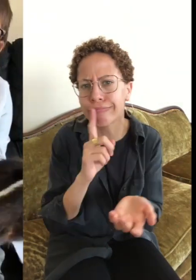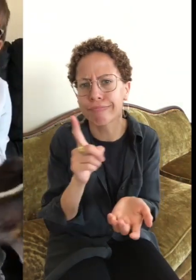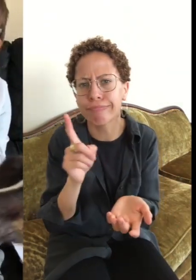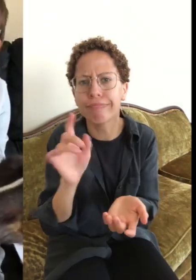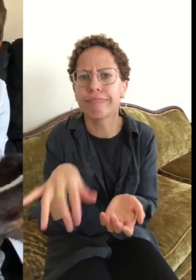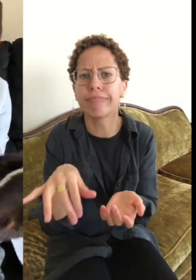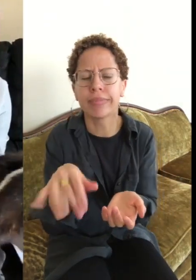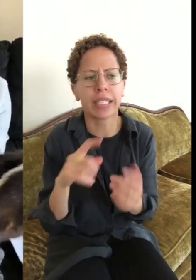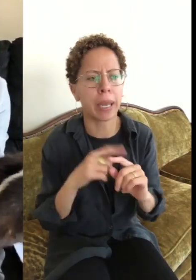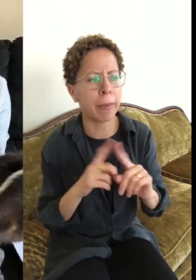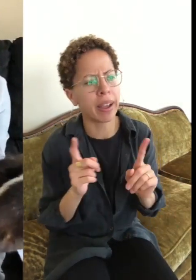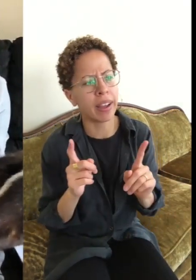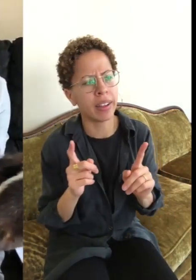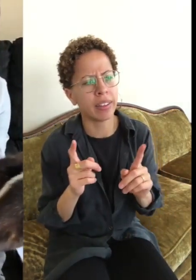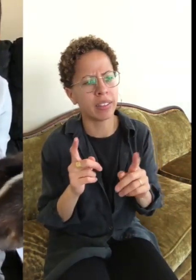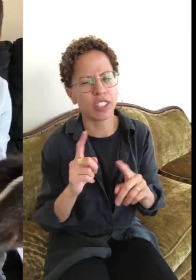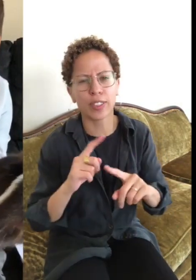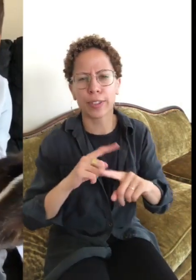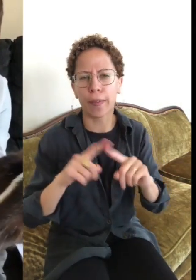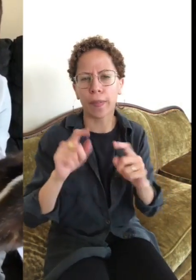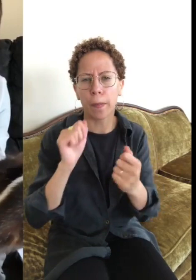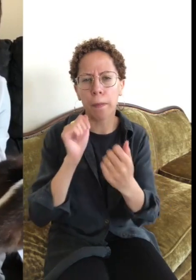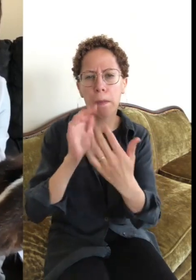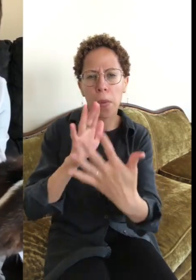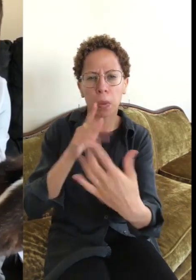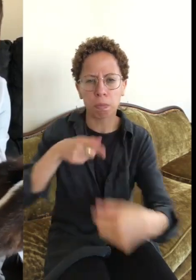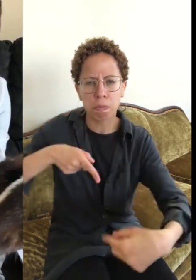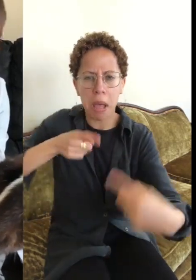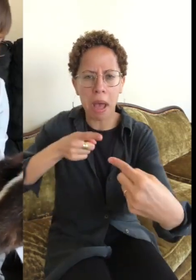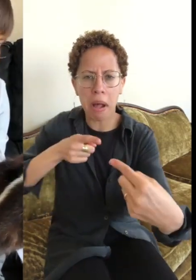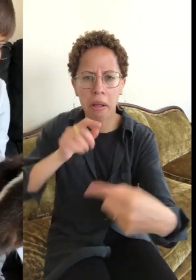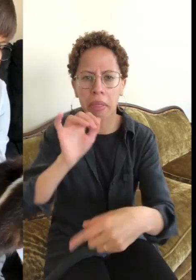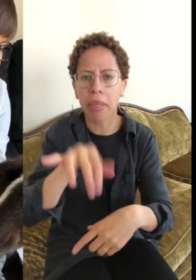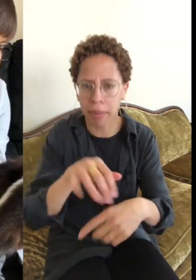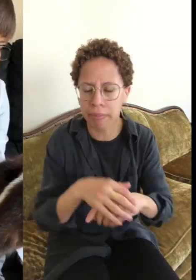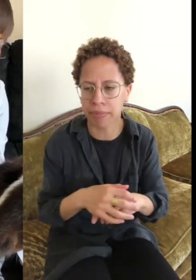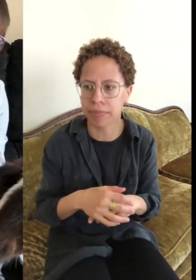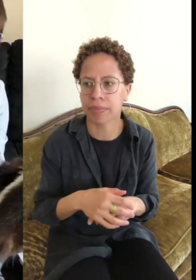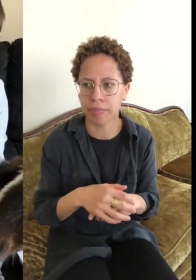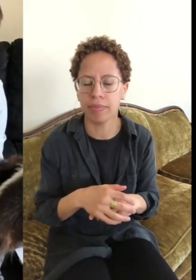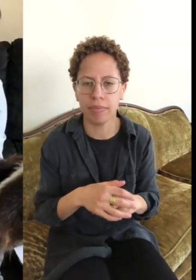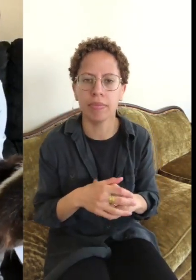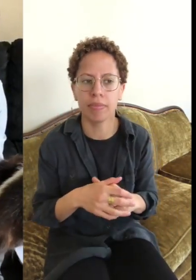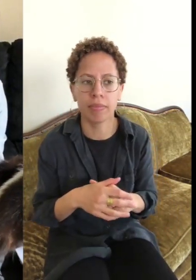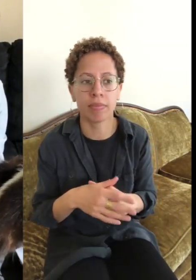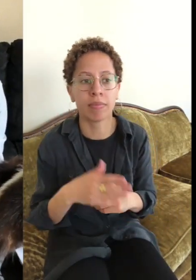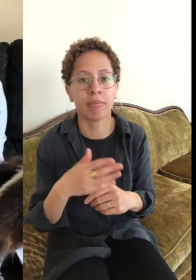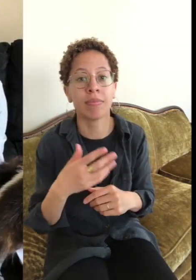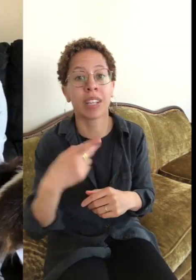battle. Yeah, he's absolutely right. And Parker said it smells like his mom.